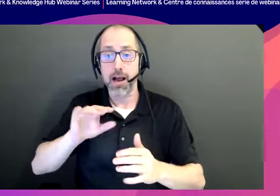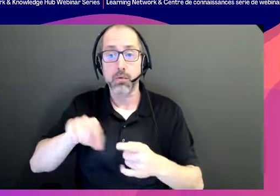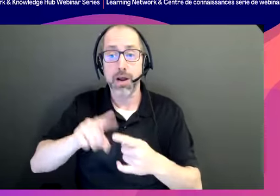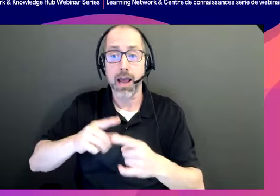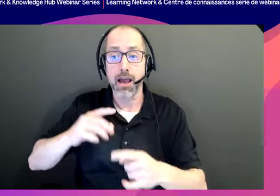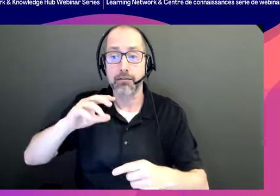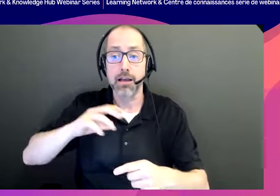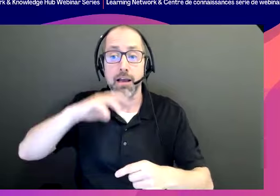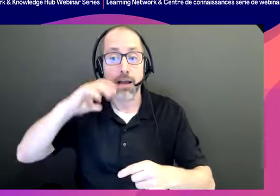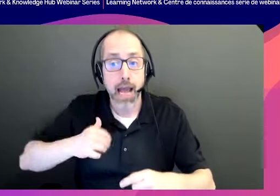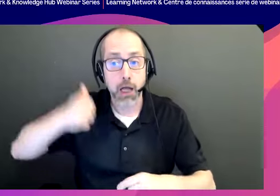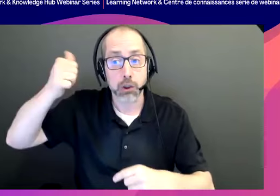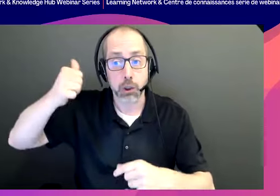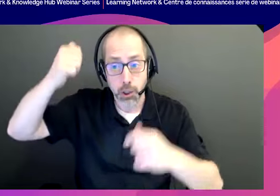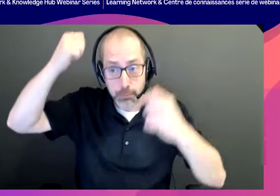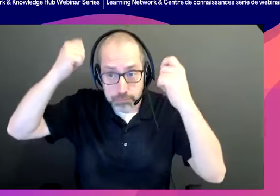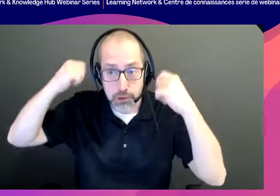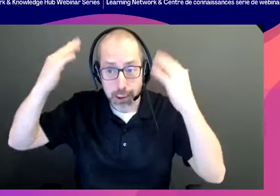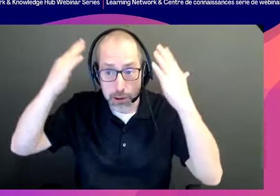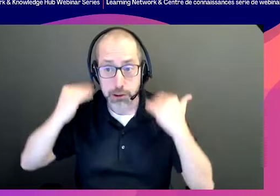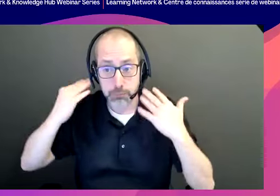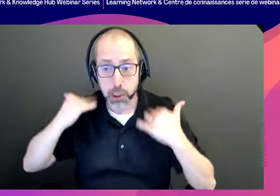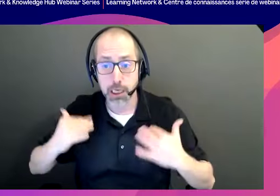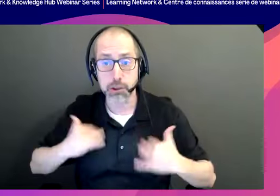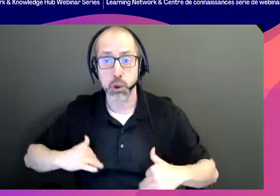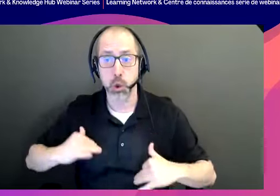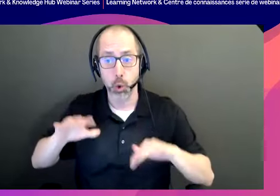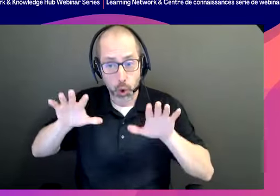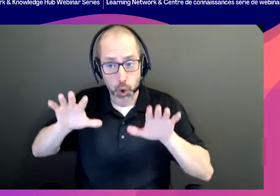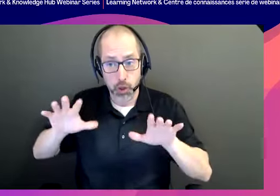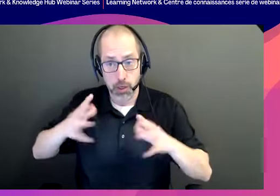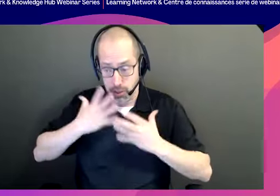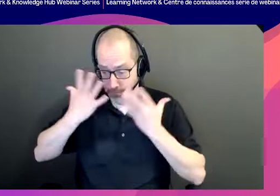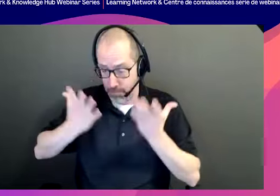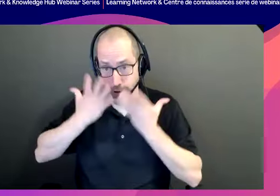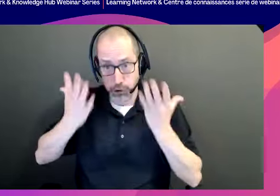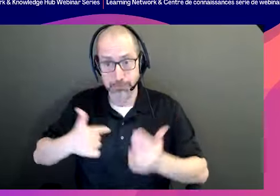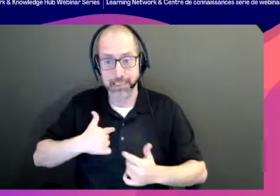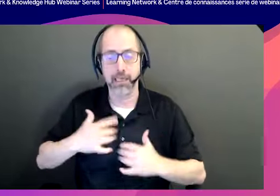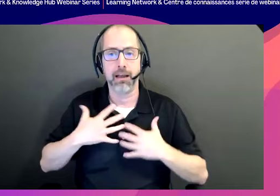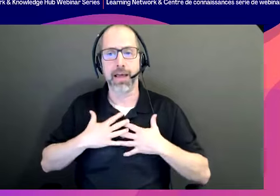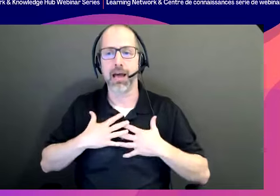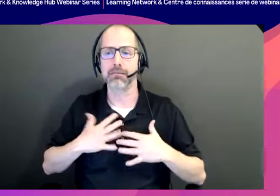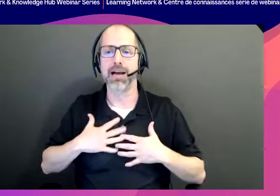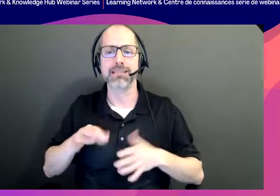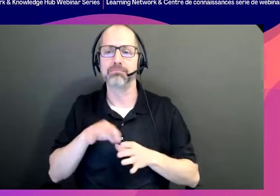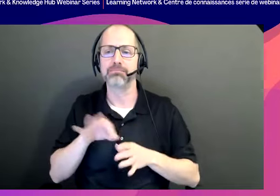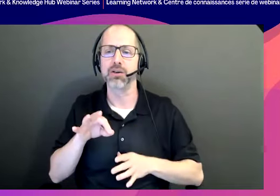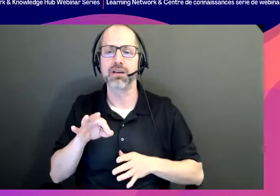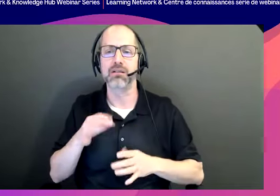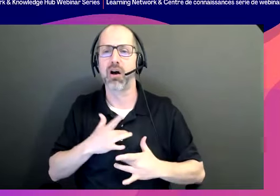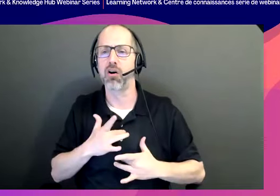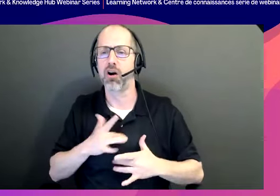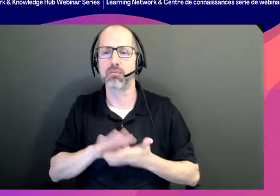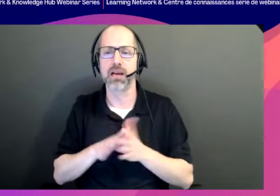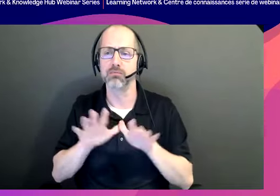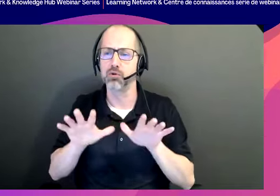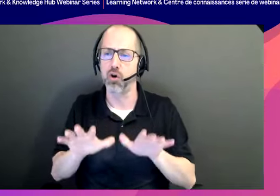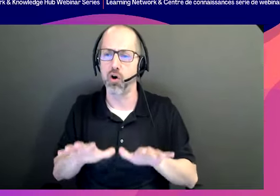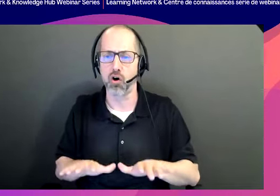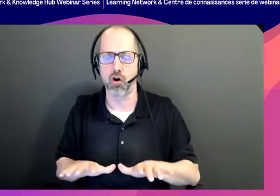an elder smudge me, it calms my spirit, it calms my heart, which then makes me be able to answer in a calmer